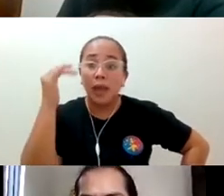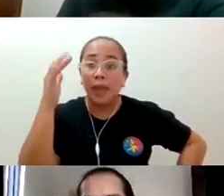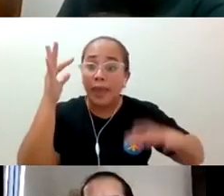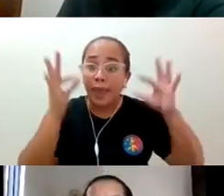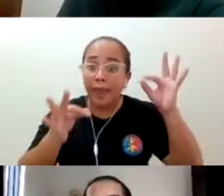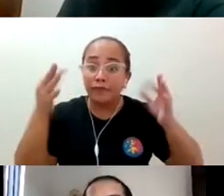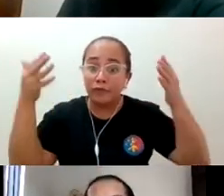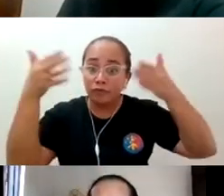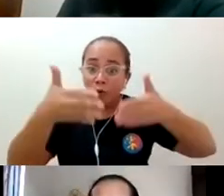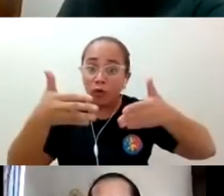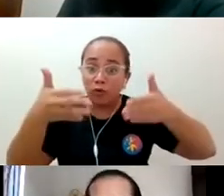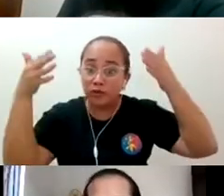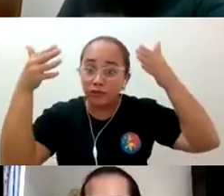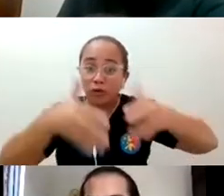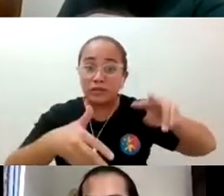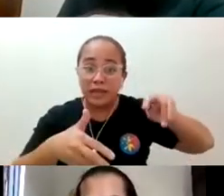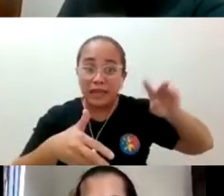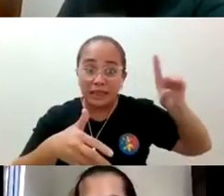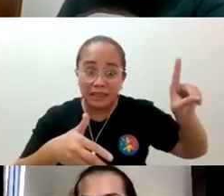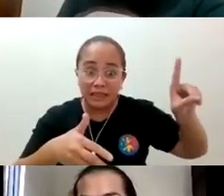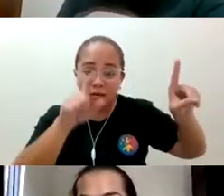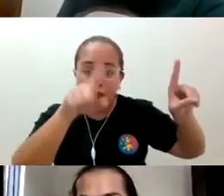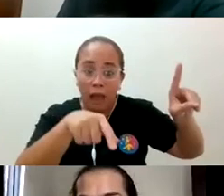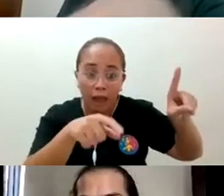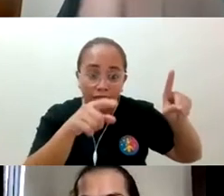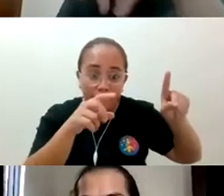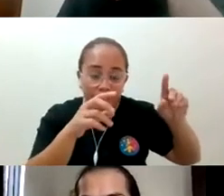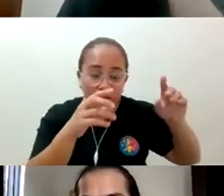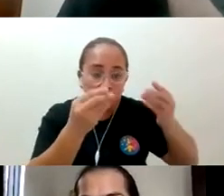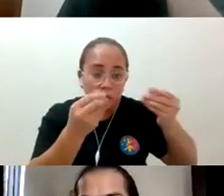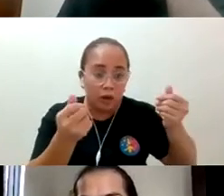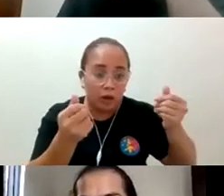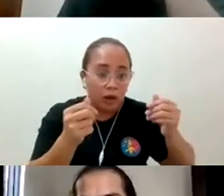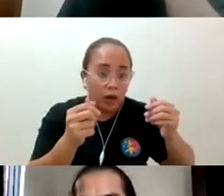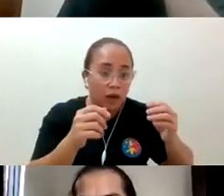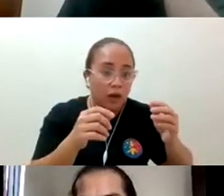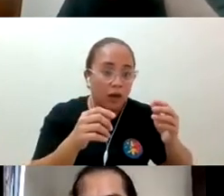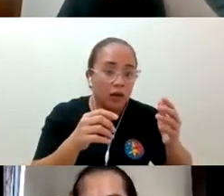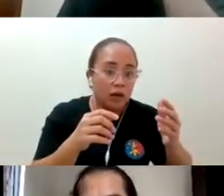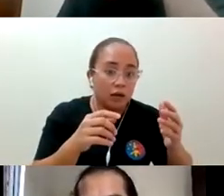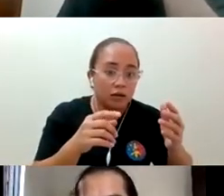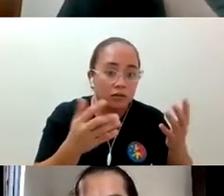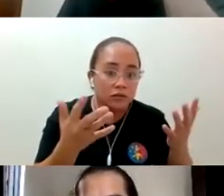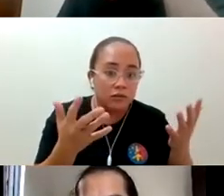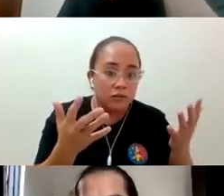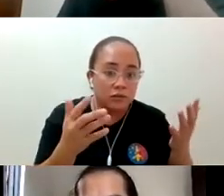on the non-dominant, then you address someone as should go earlier.